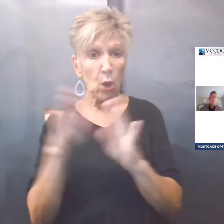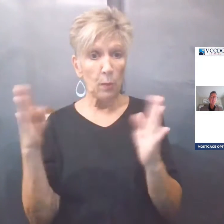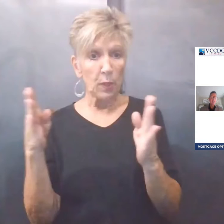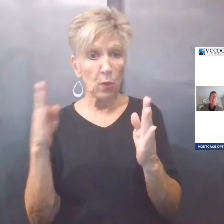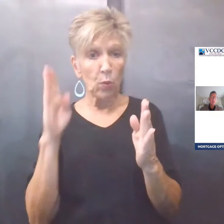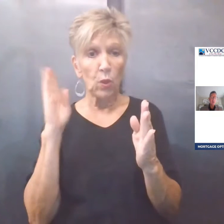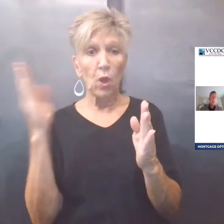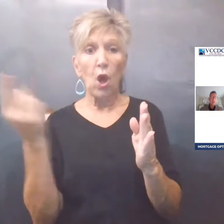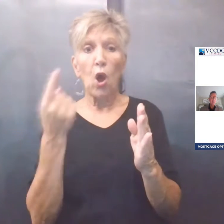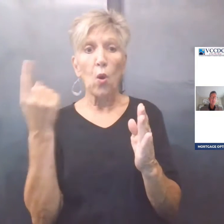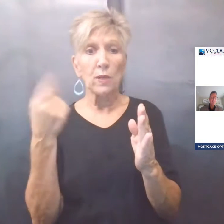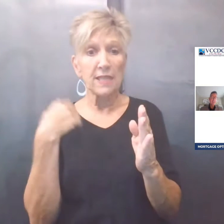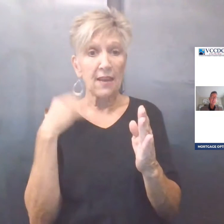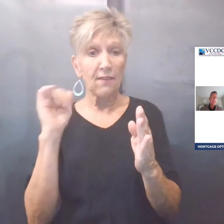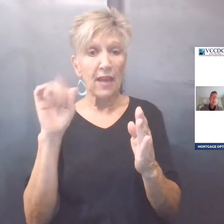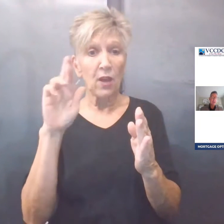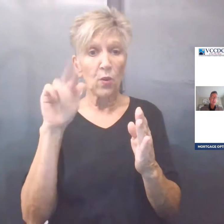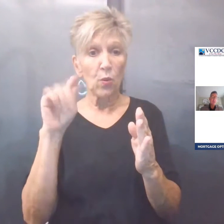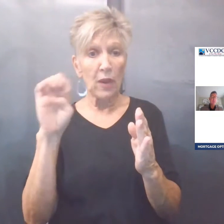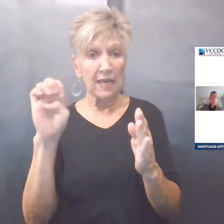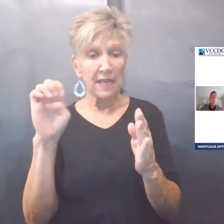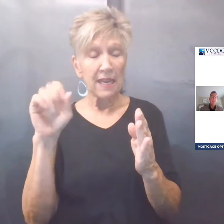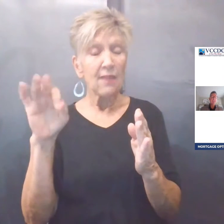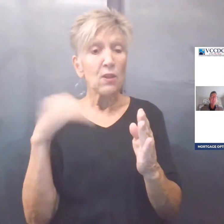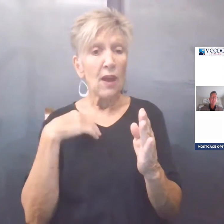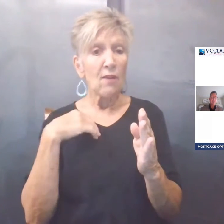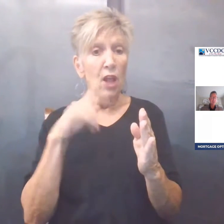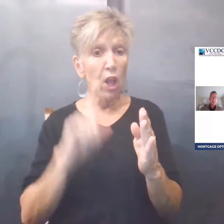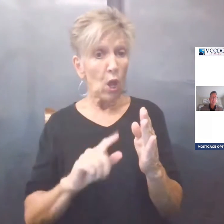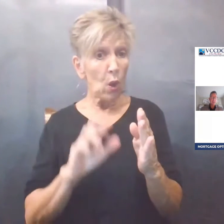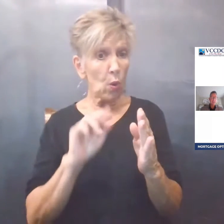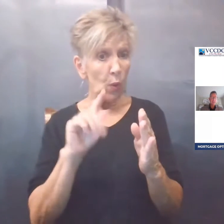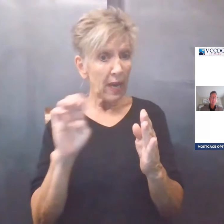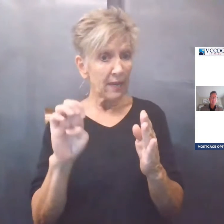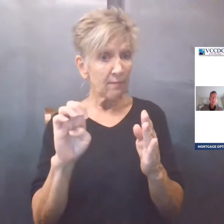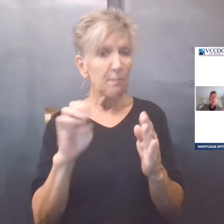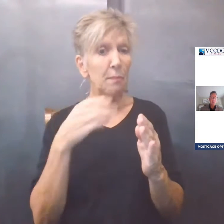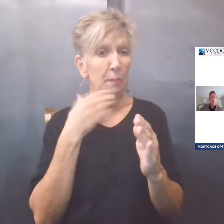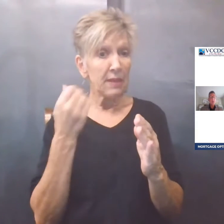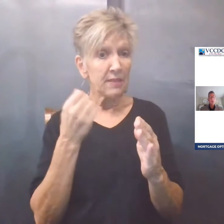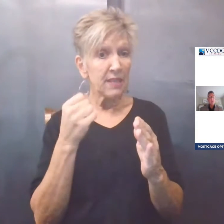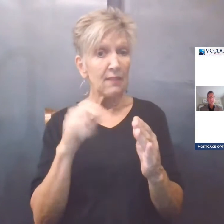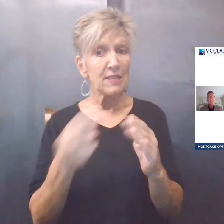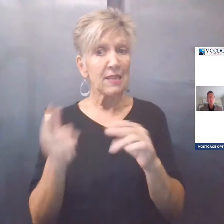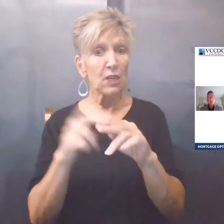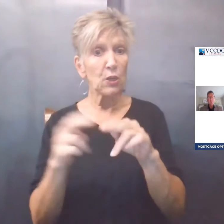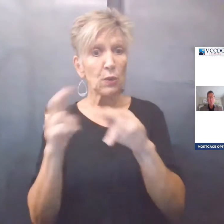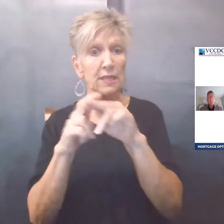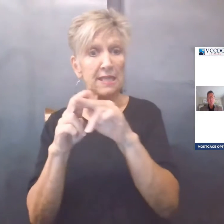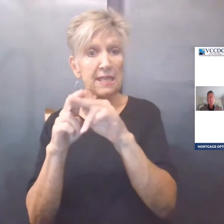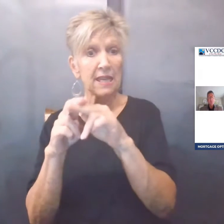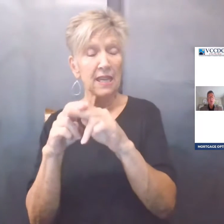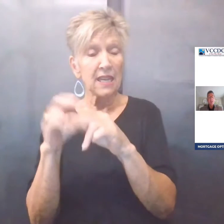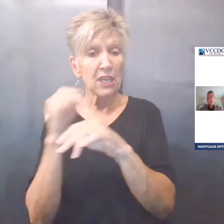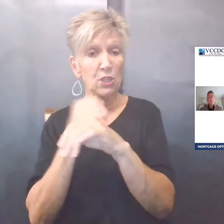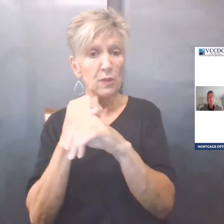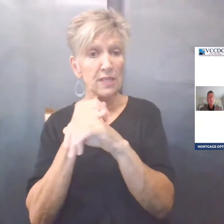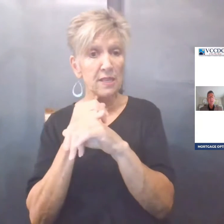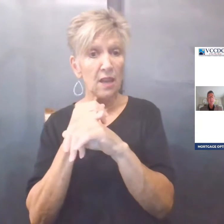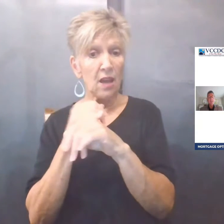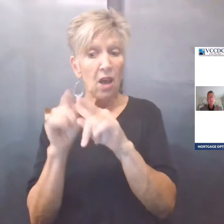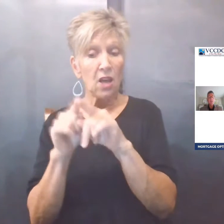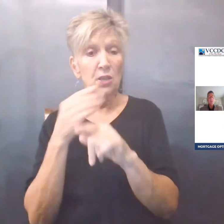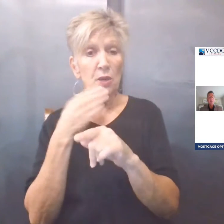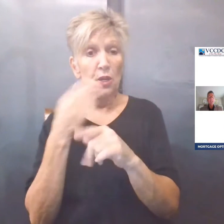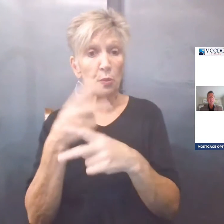if you can lock it in a low rate, obviously that's better. If it's a rising interest rate market like it is right now, this is also a really good product given